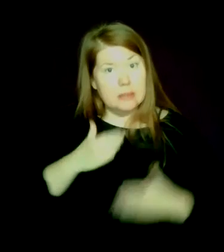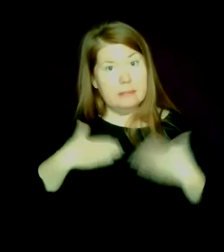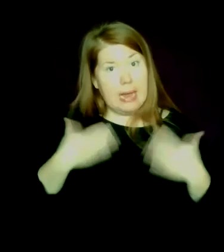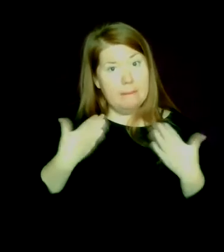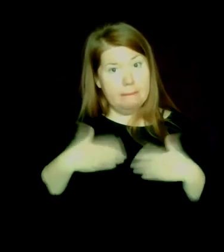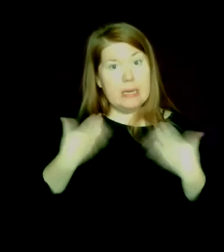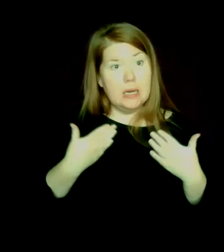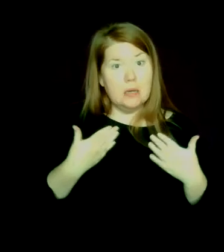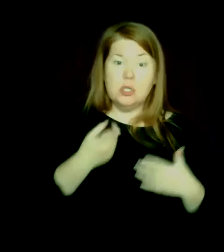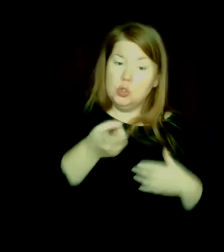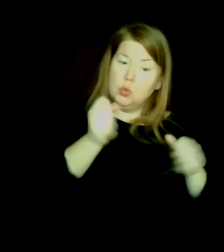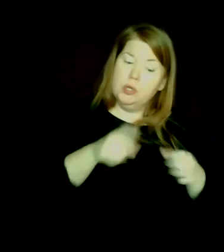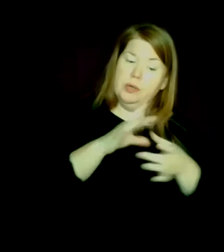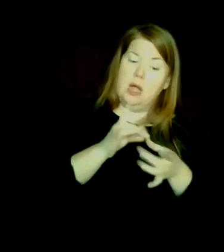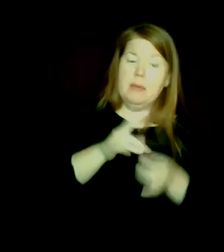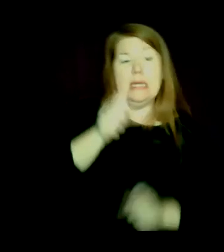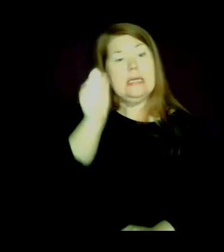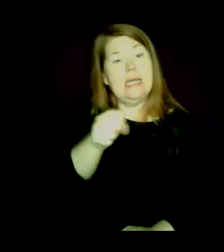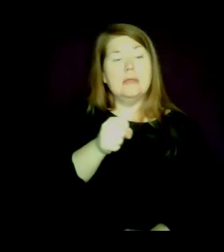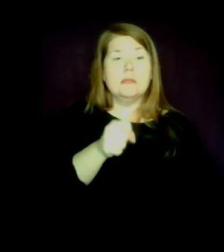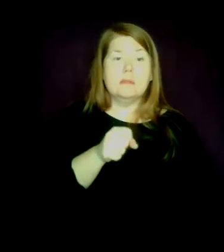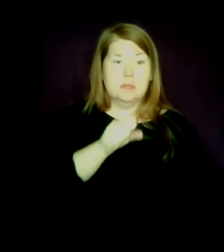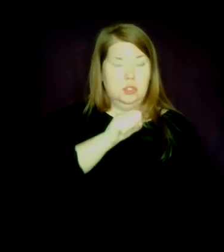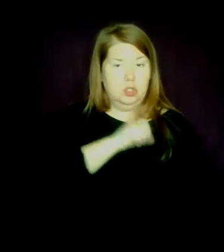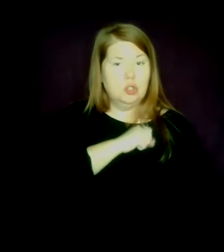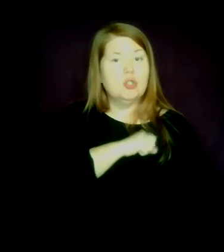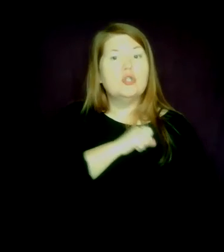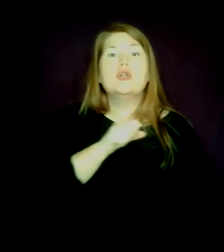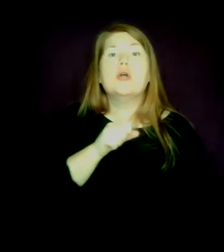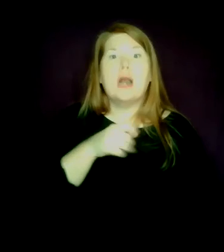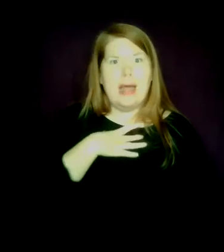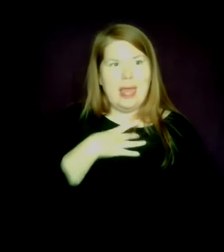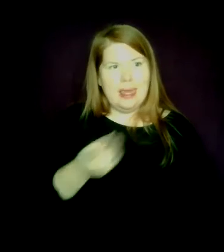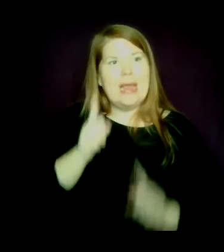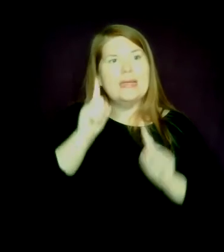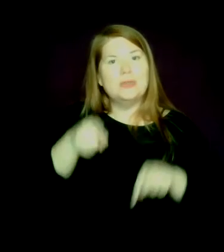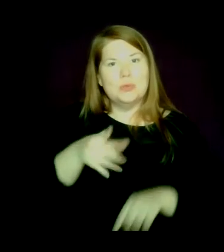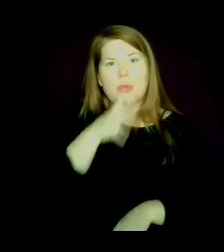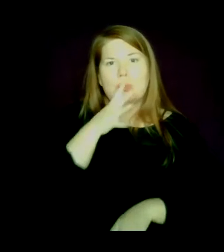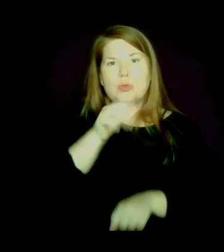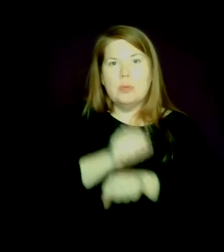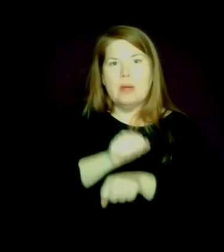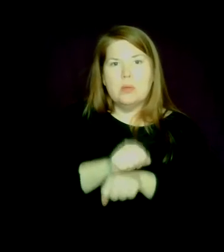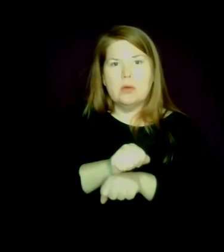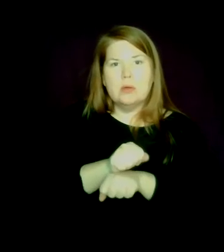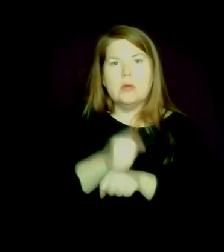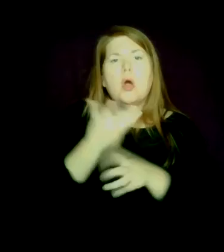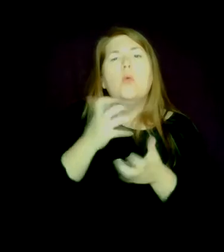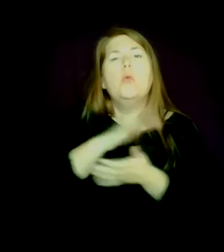yes, Shauna likes to be at her mom's work. What does she wish she could do?